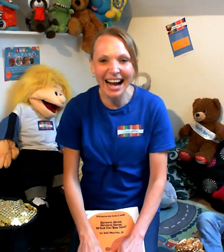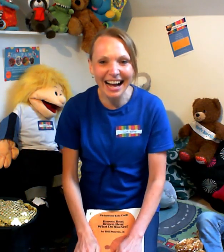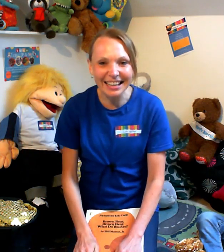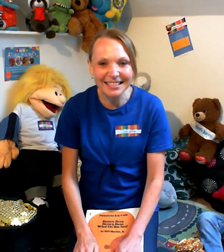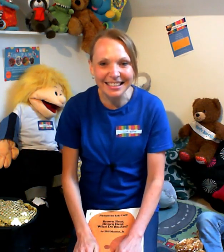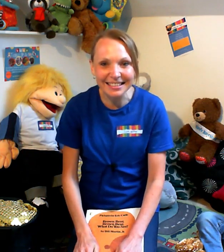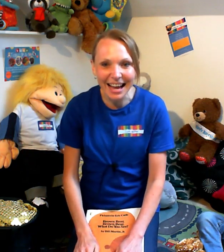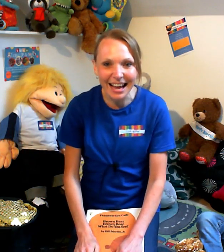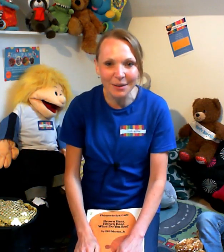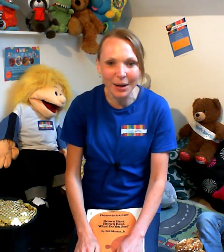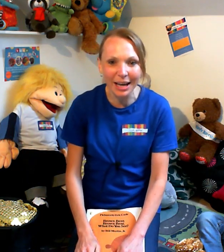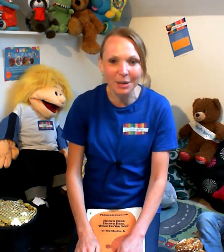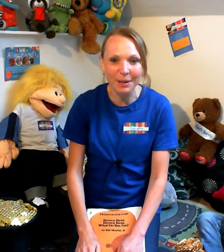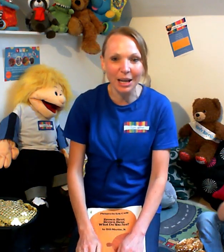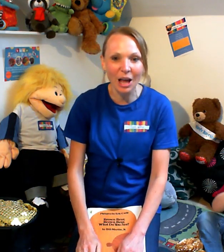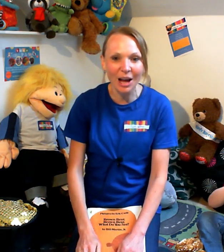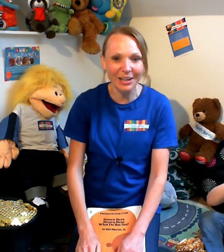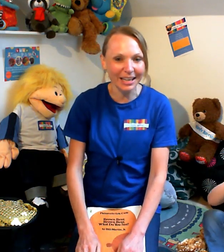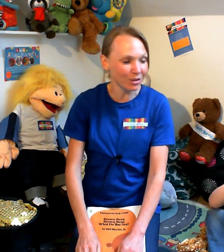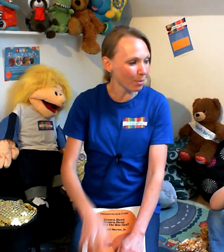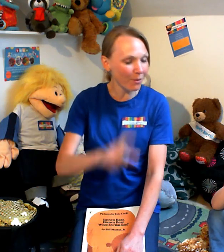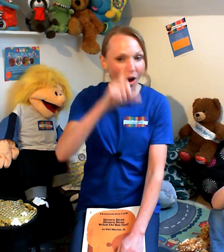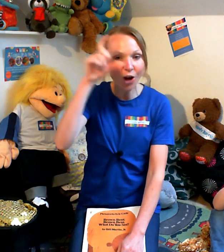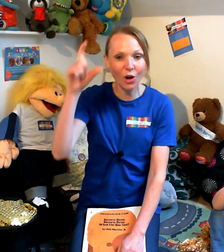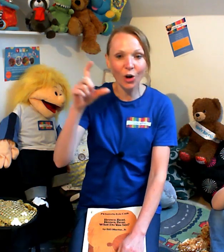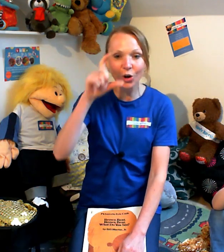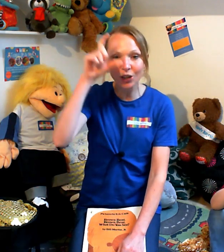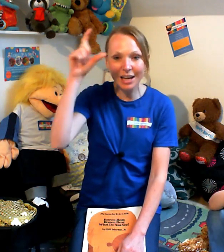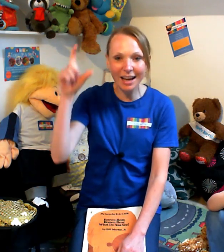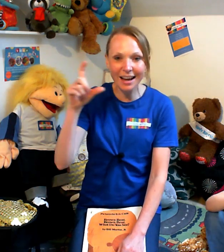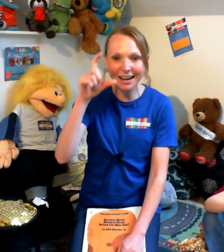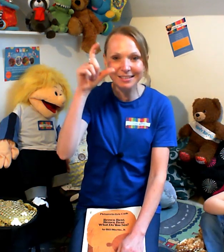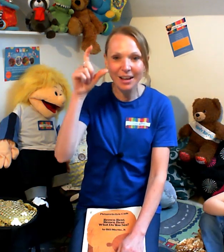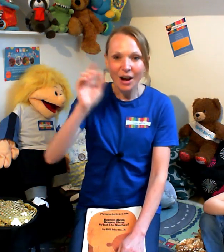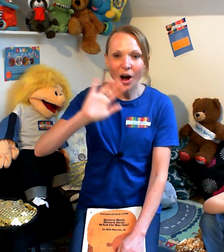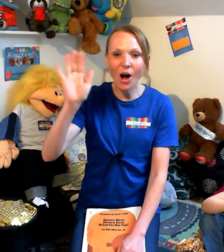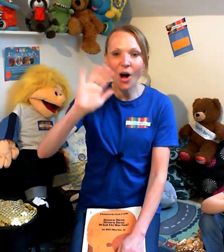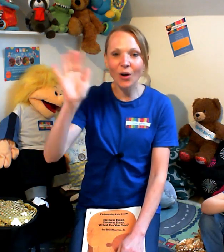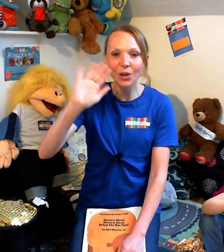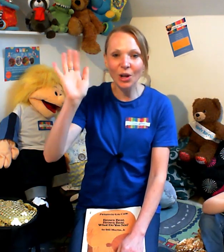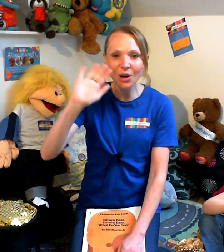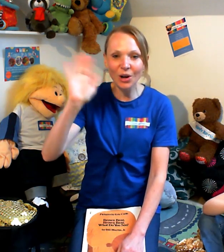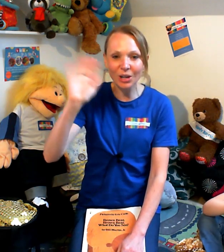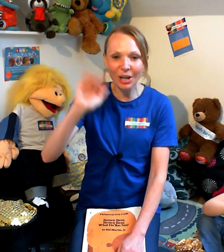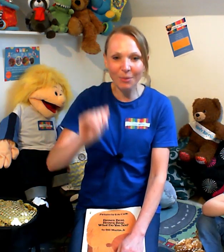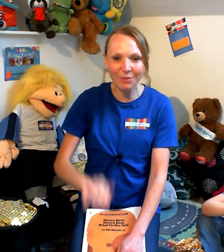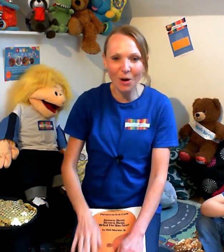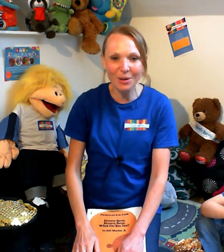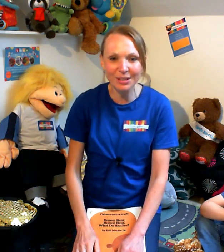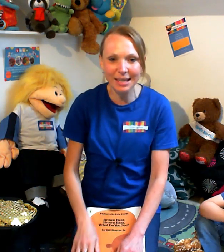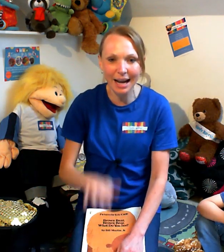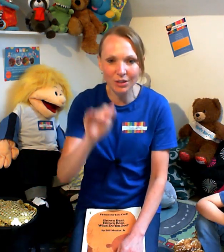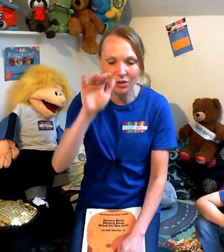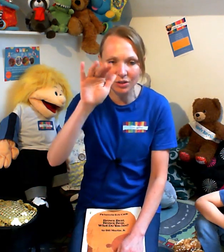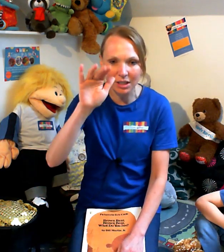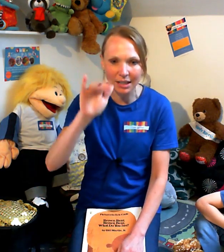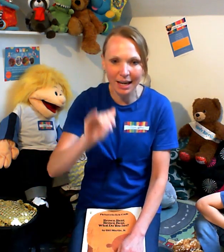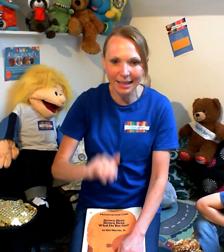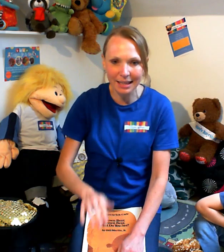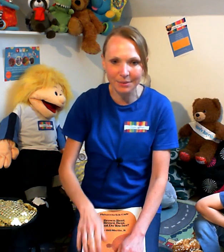And today we're going to be learning some of our colours. Oh, look! Look how we've got with us today. Hi, Jordan. Hi there,